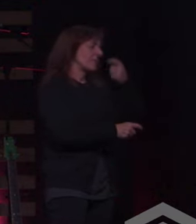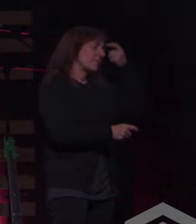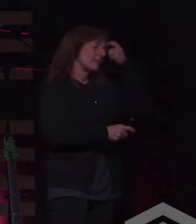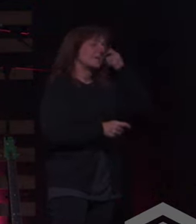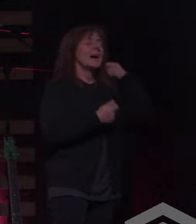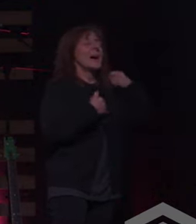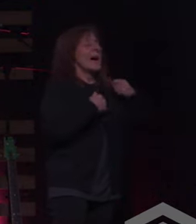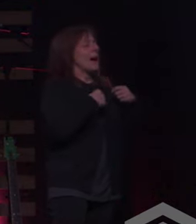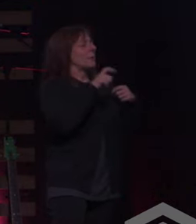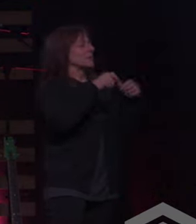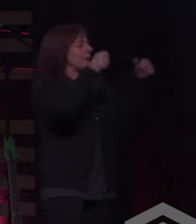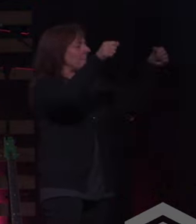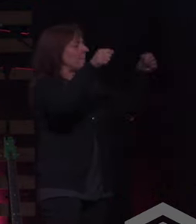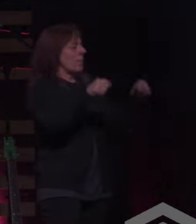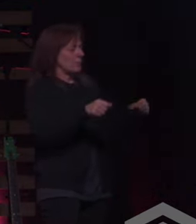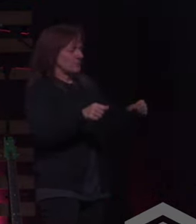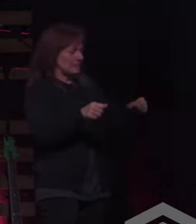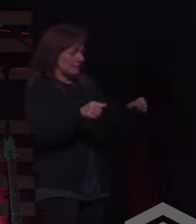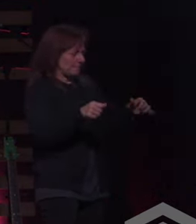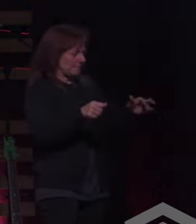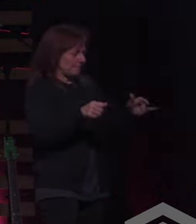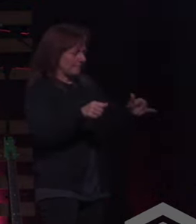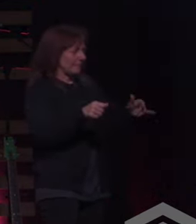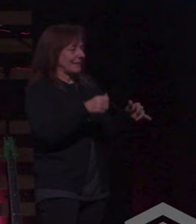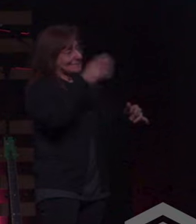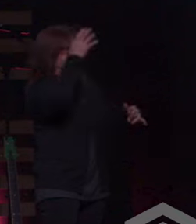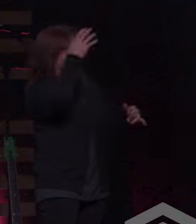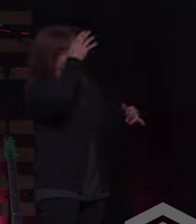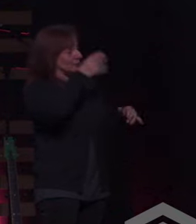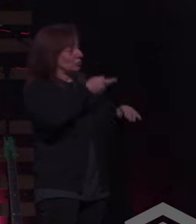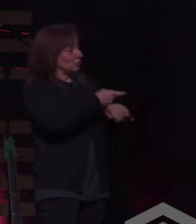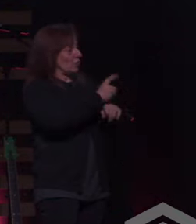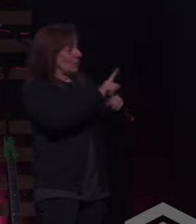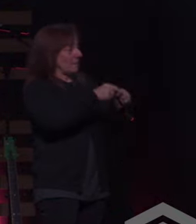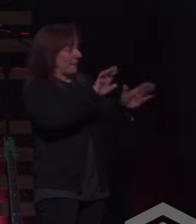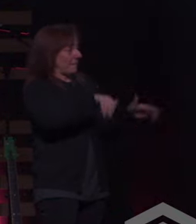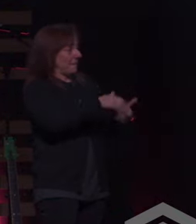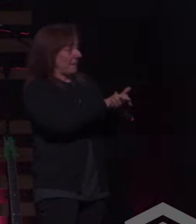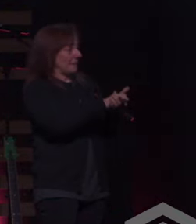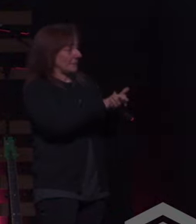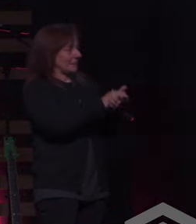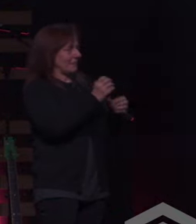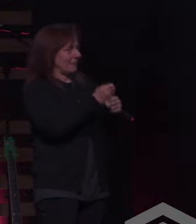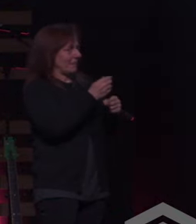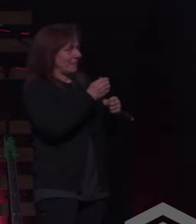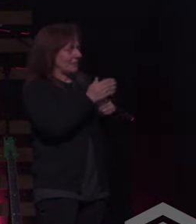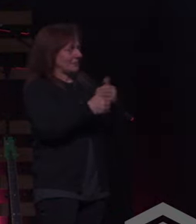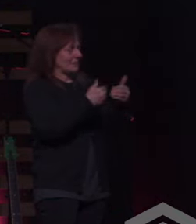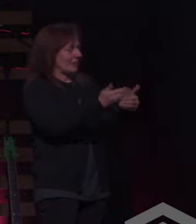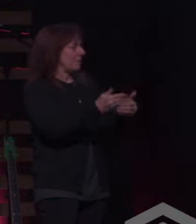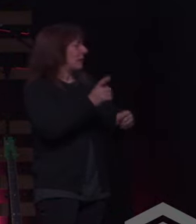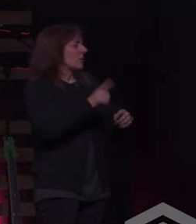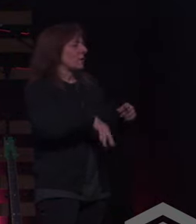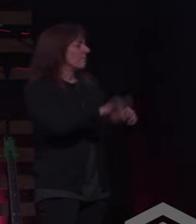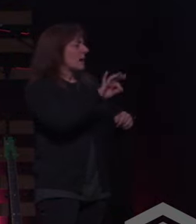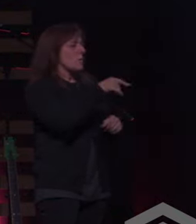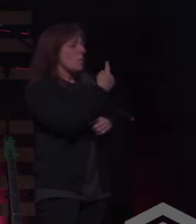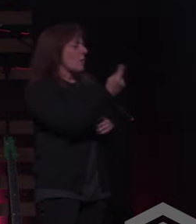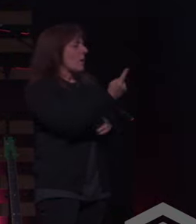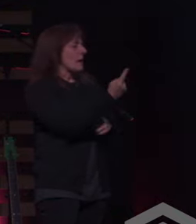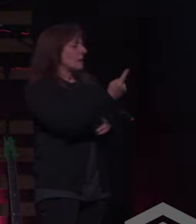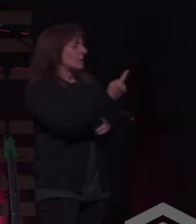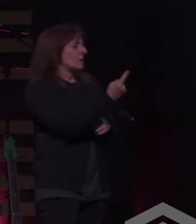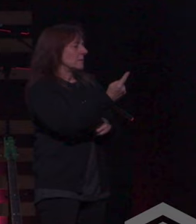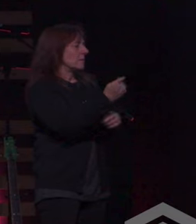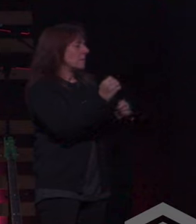I was going to post a dad joke about marriage just to kind of get things going. I could not find a single one that